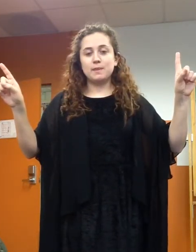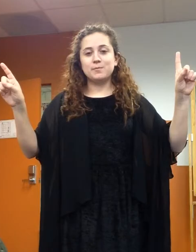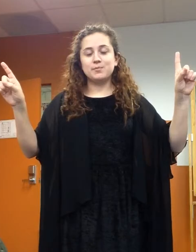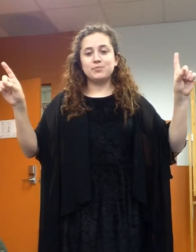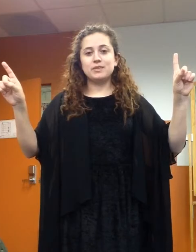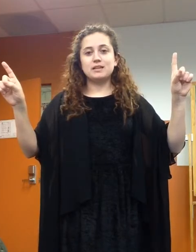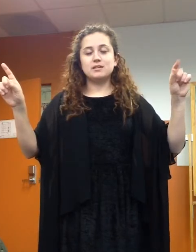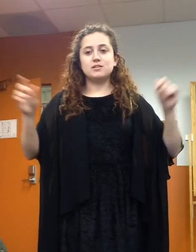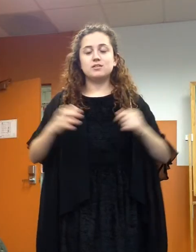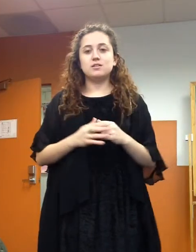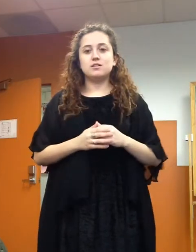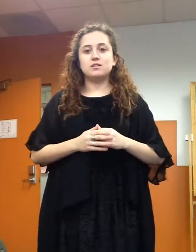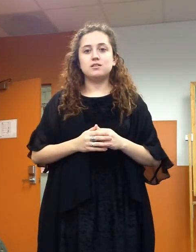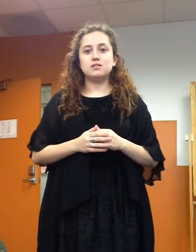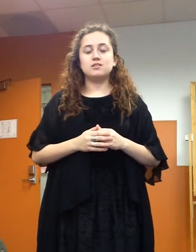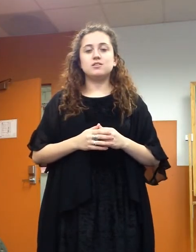teaching of world history.